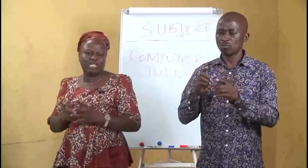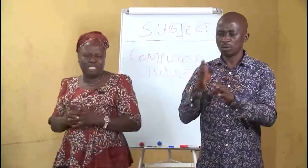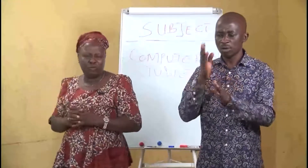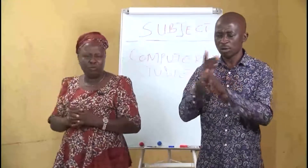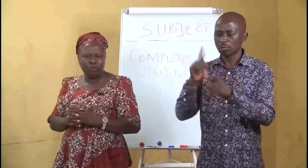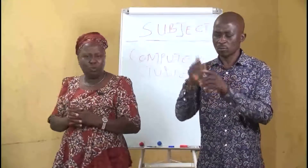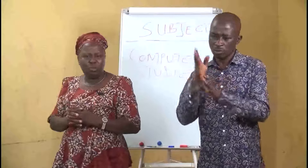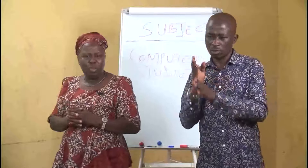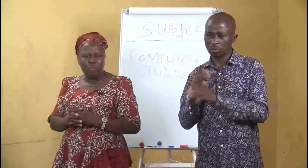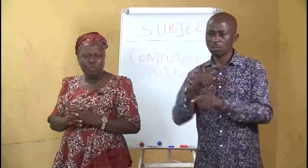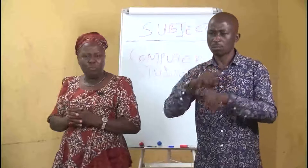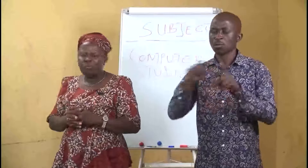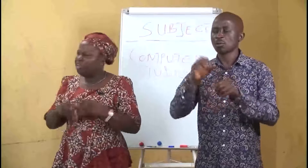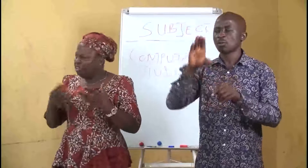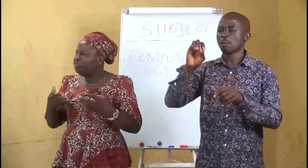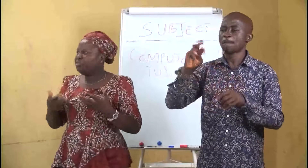a stretch.